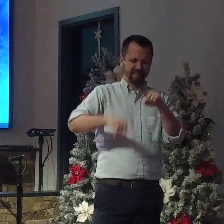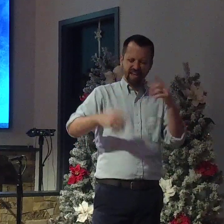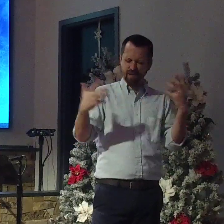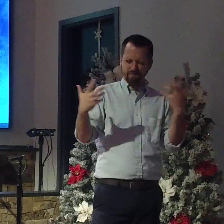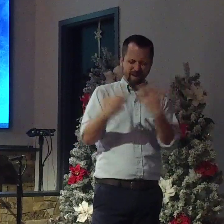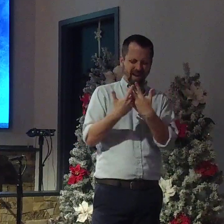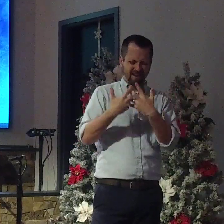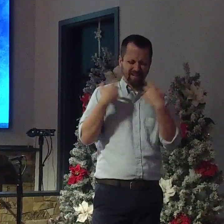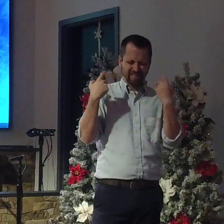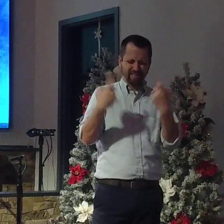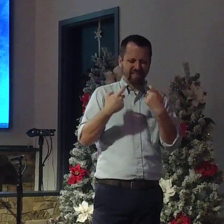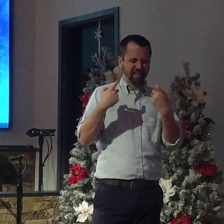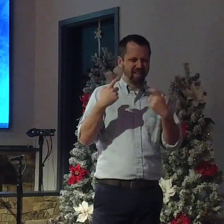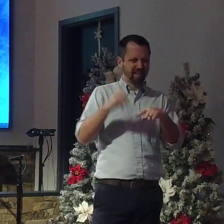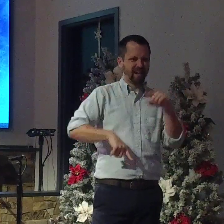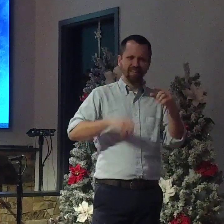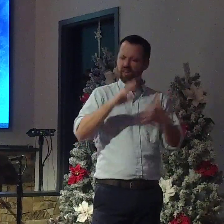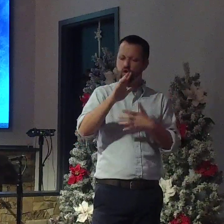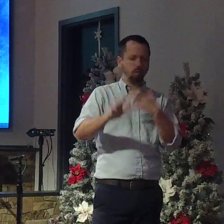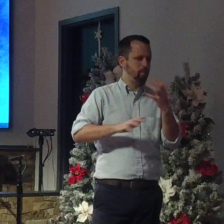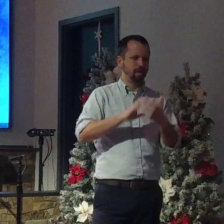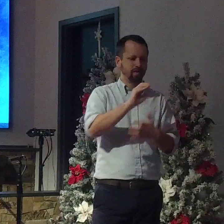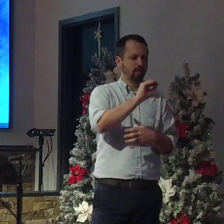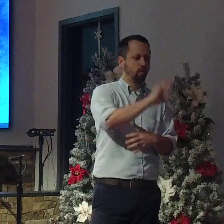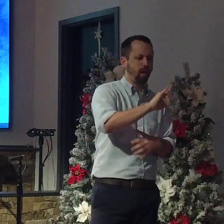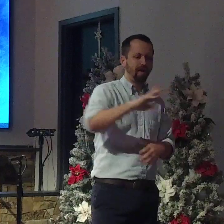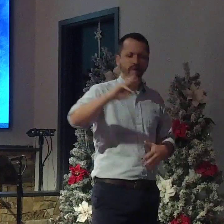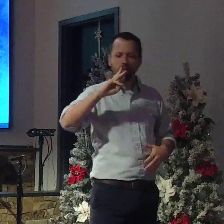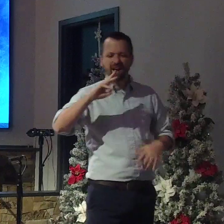said, my God, why have you